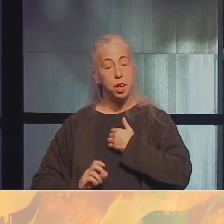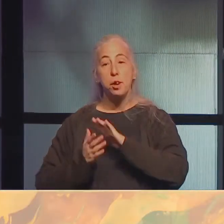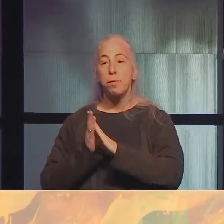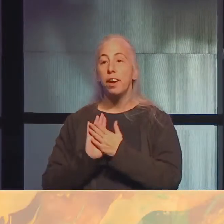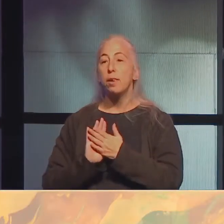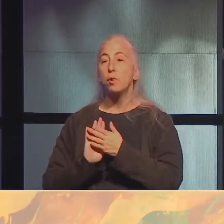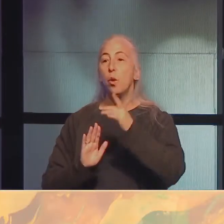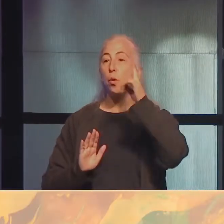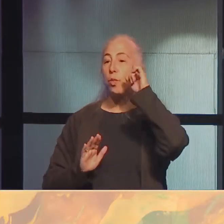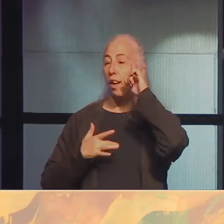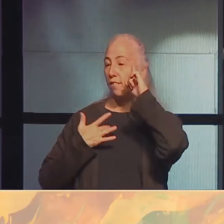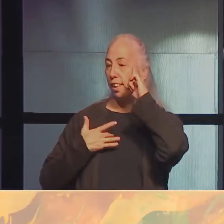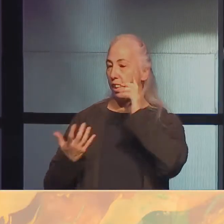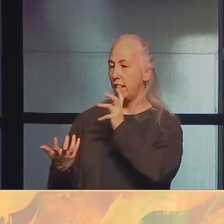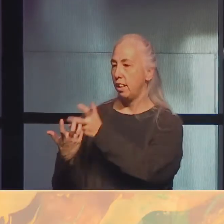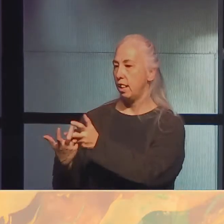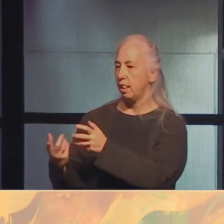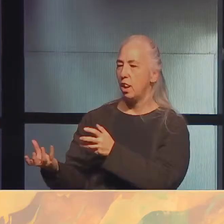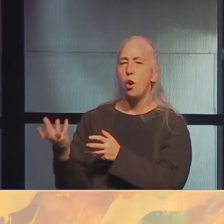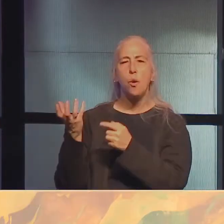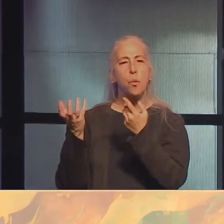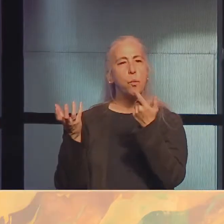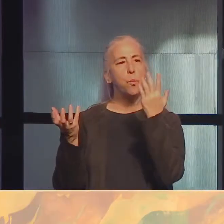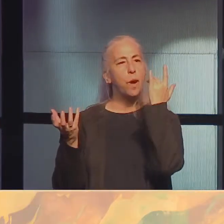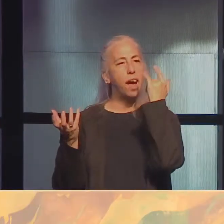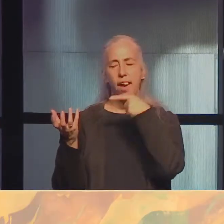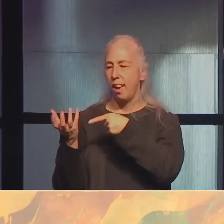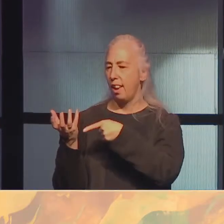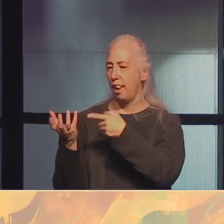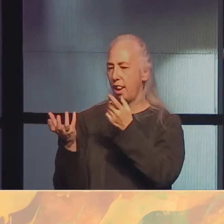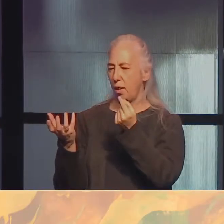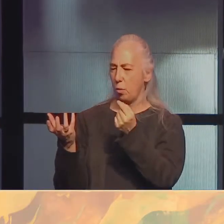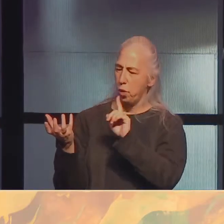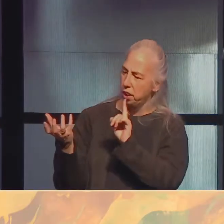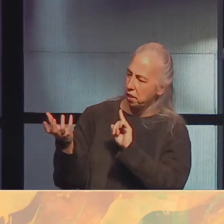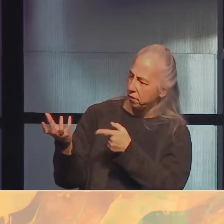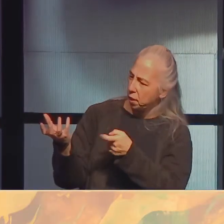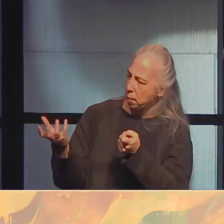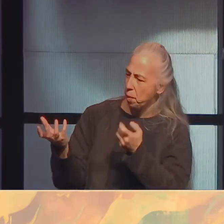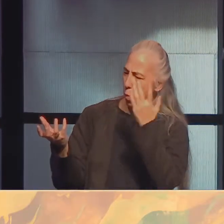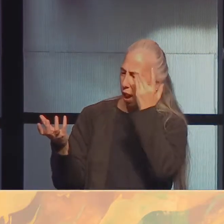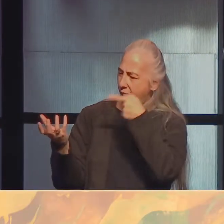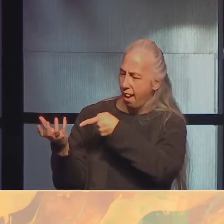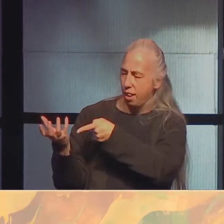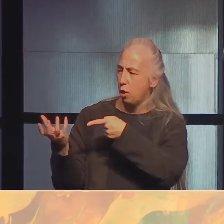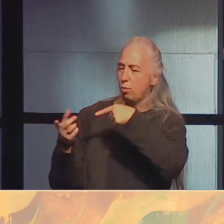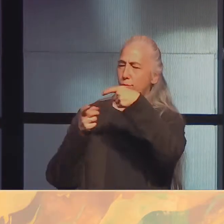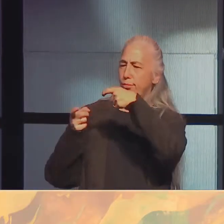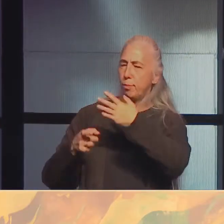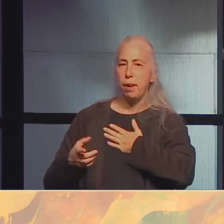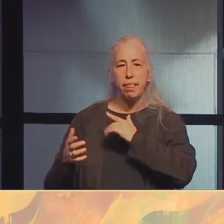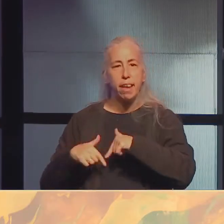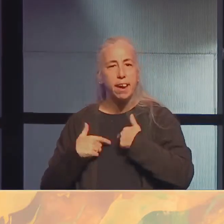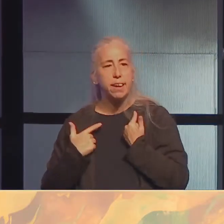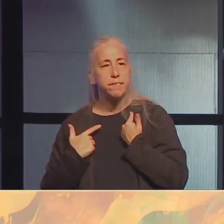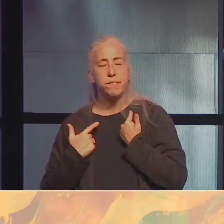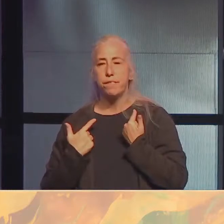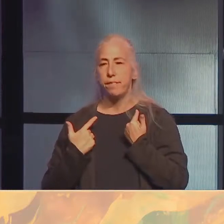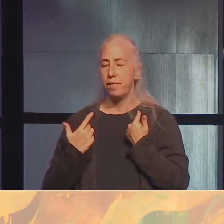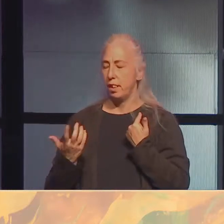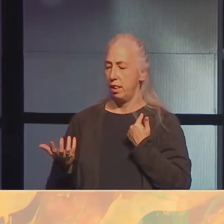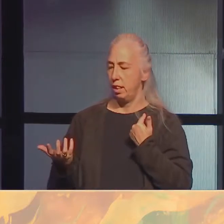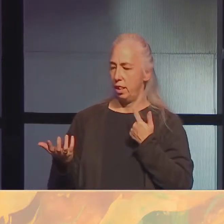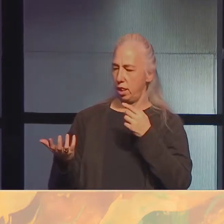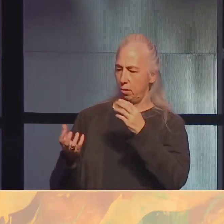the thought feeling. Where did that come from? Why is it there? What's it trying to protect me of? Who says it gets to define what I am? What is it trying to steal from me and kill in